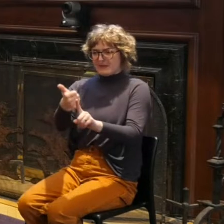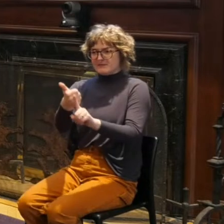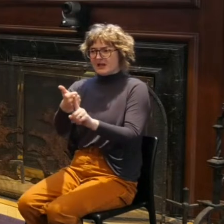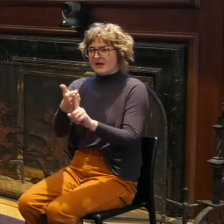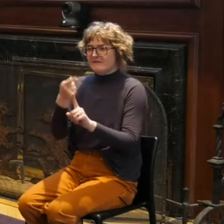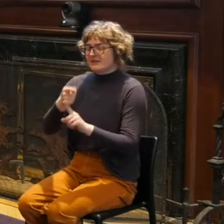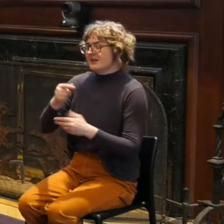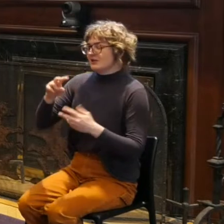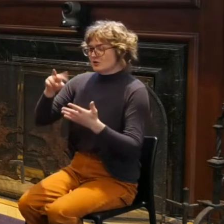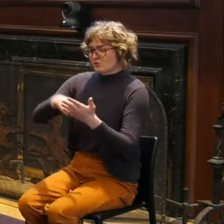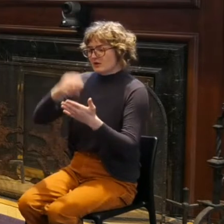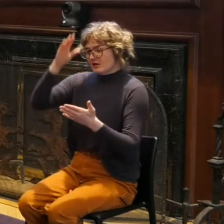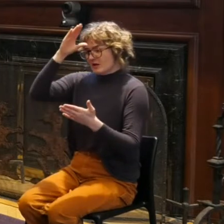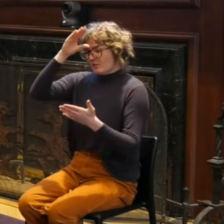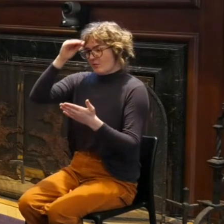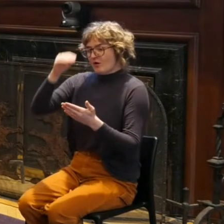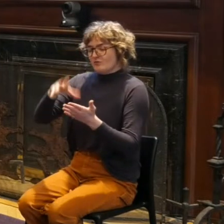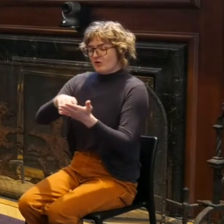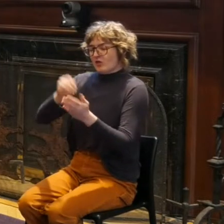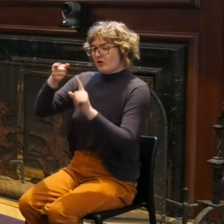reading boy will learn from him.